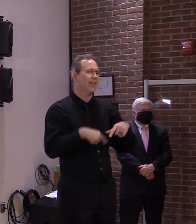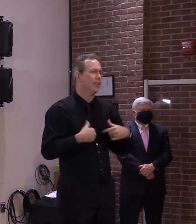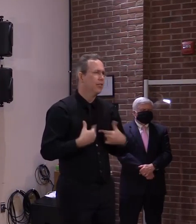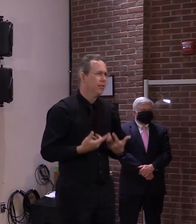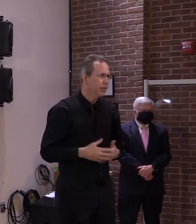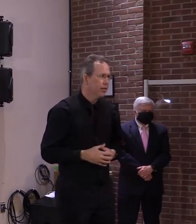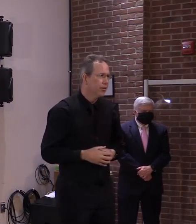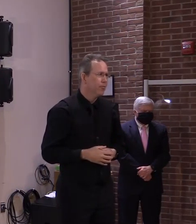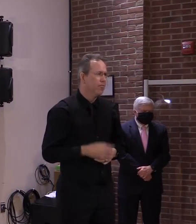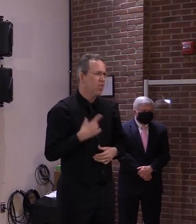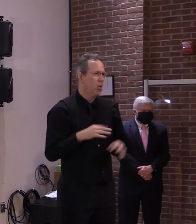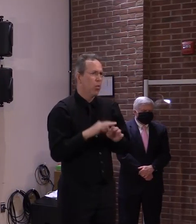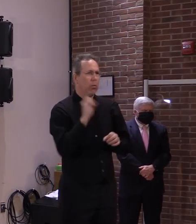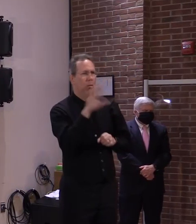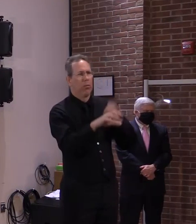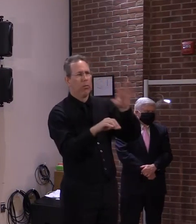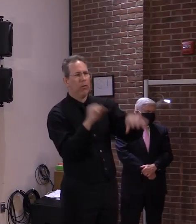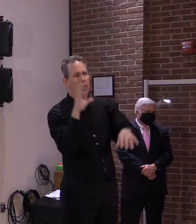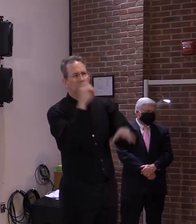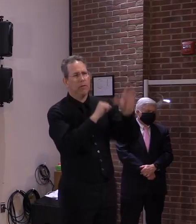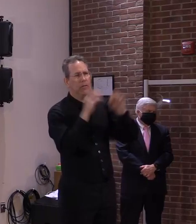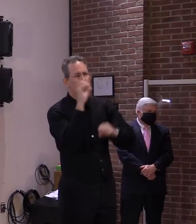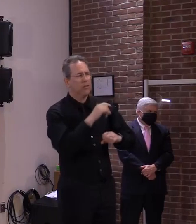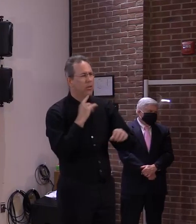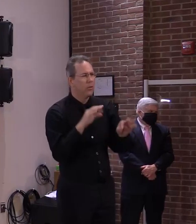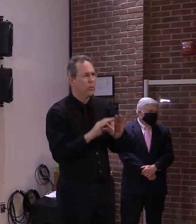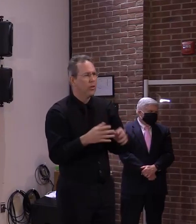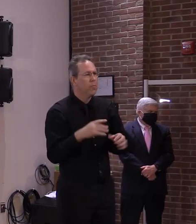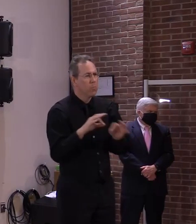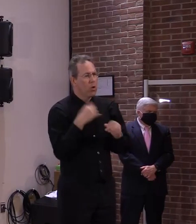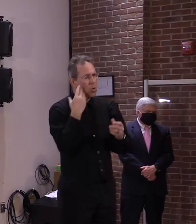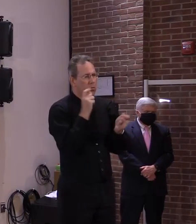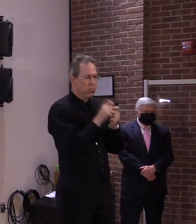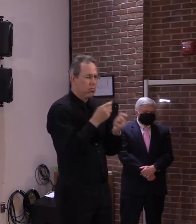anything like that. Just don't have insight into that right now.